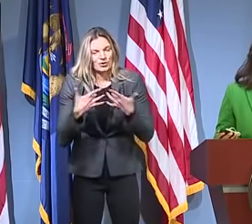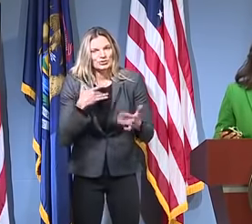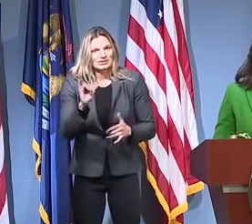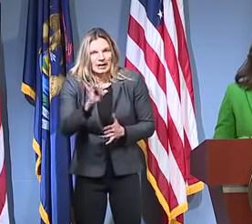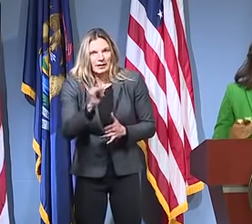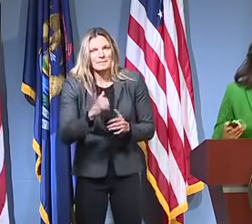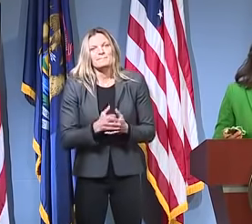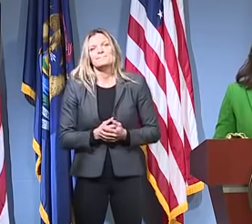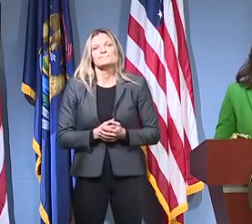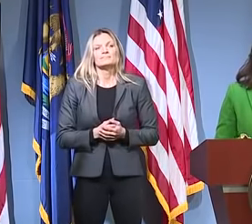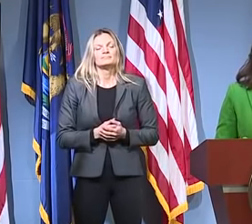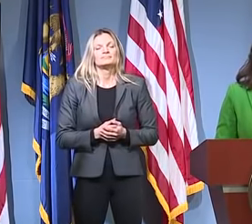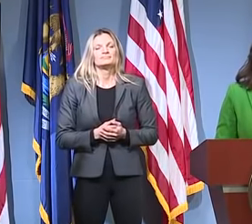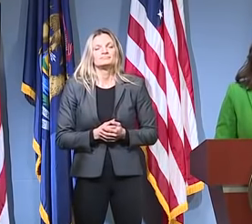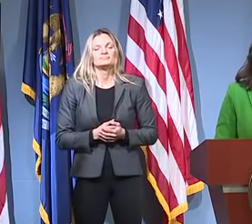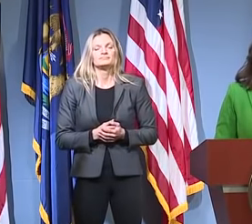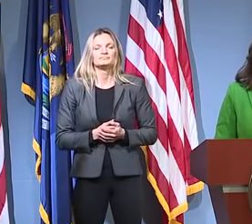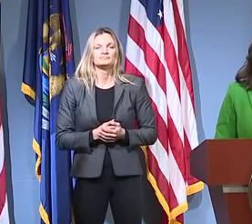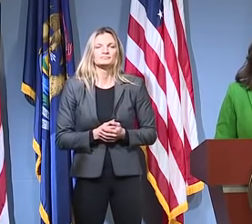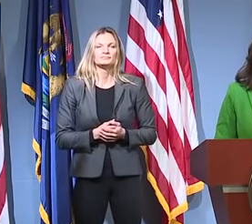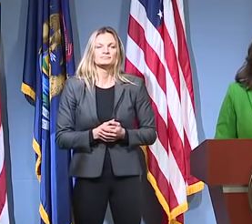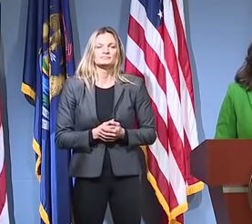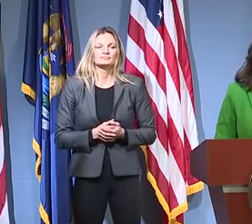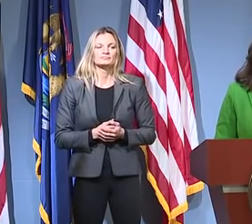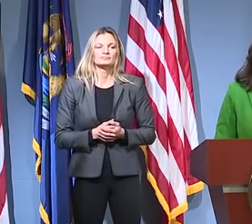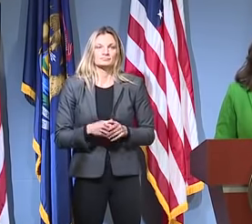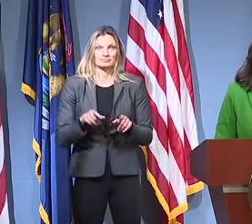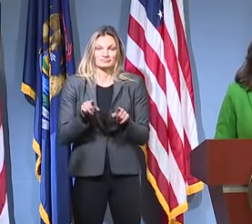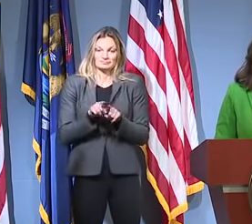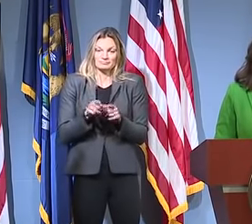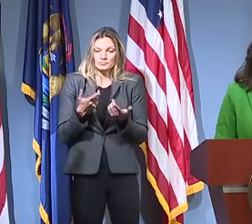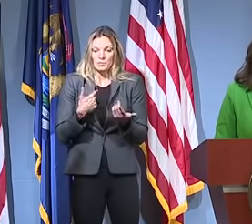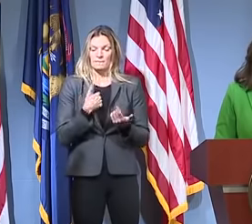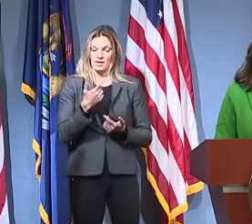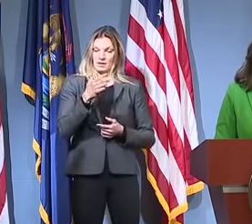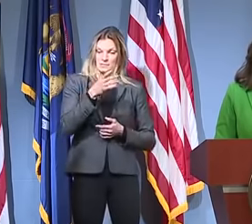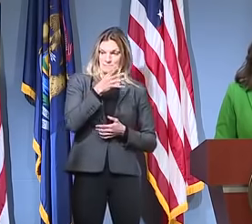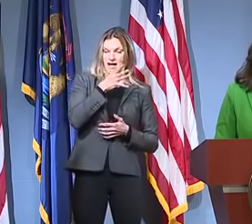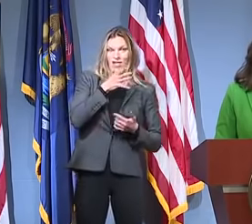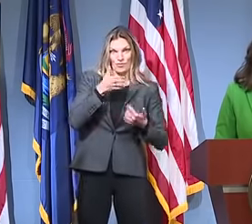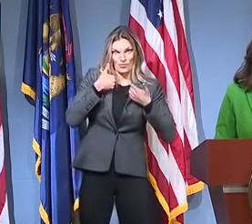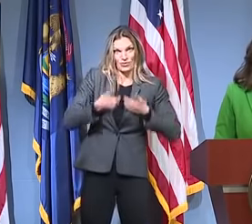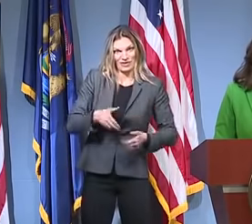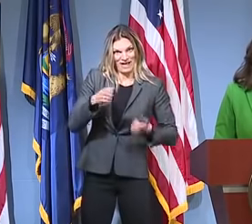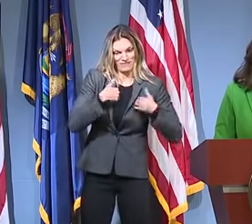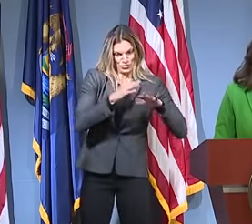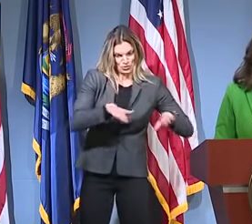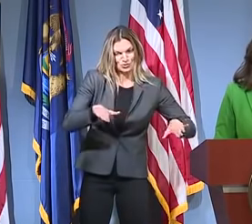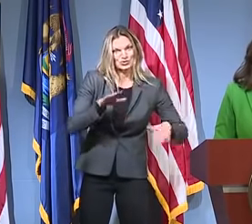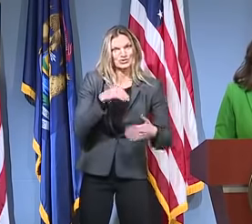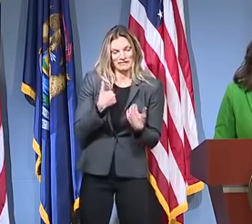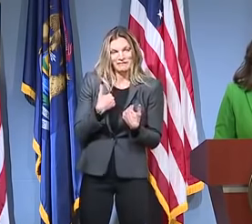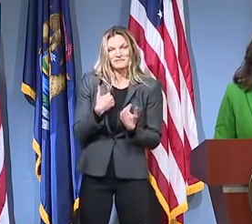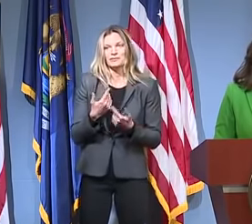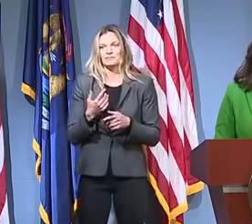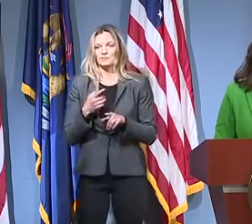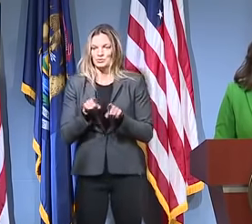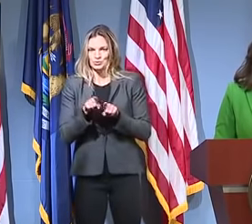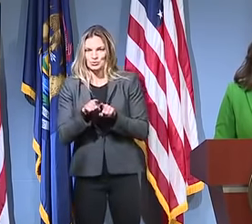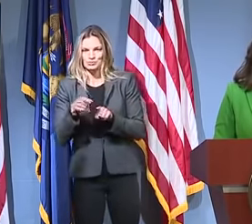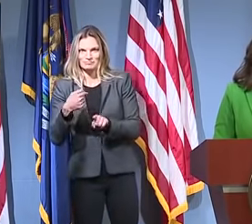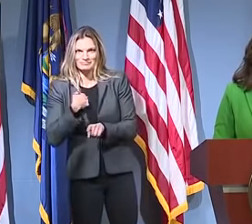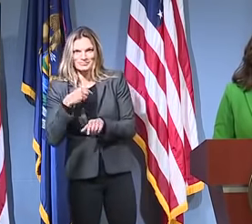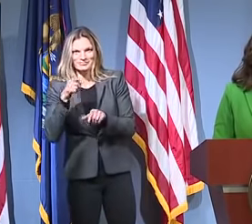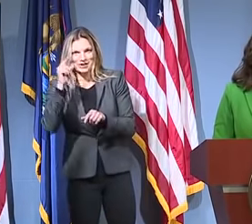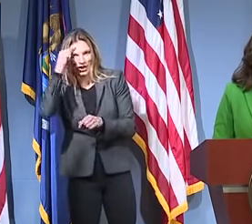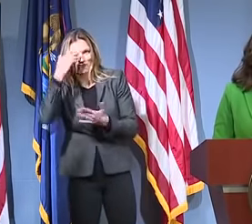not more importantly, but just as importantly, I am the governor of 1.5 million Michigan kids who need an education, and that's